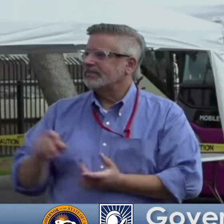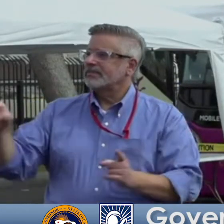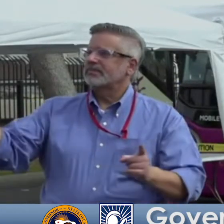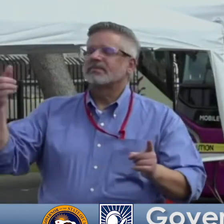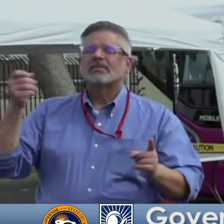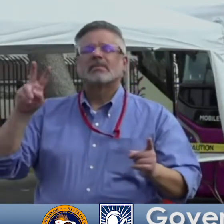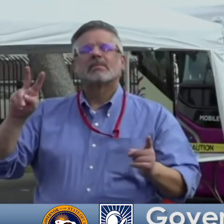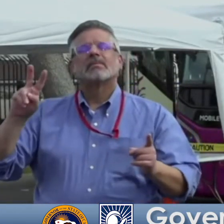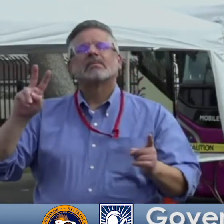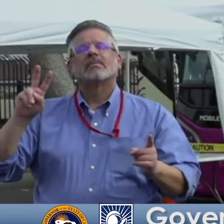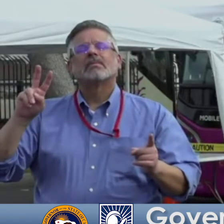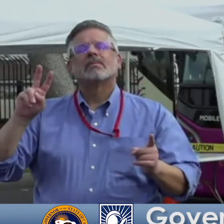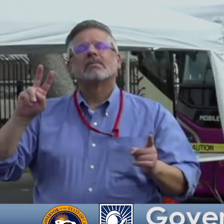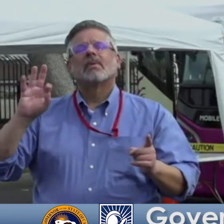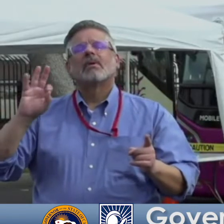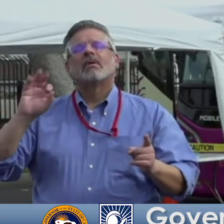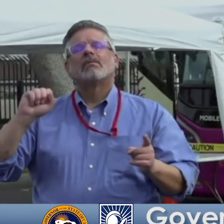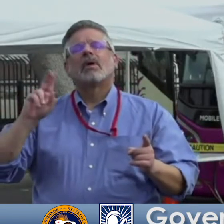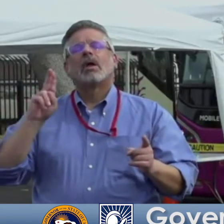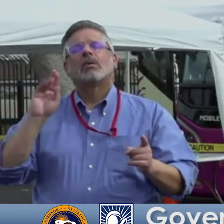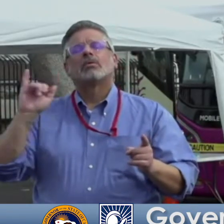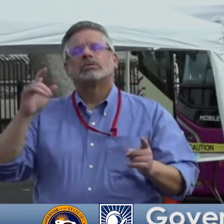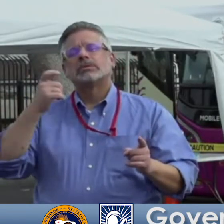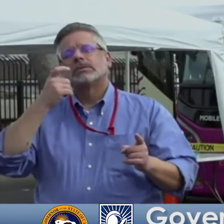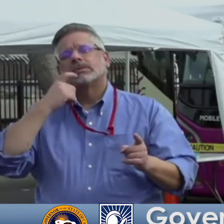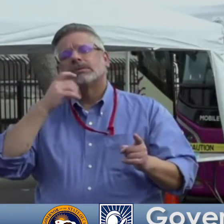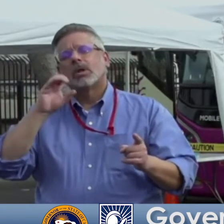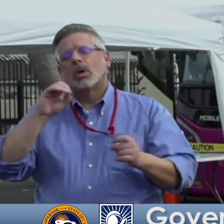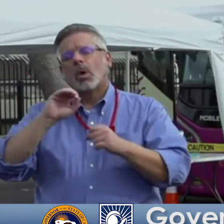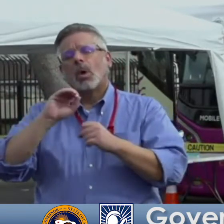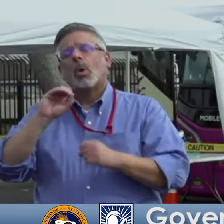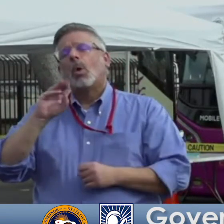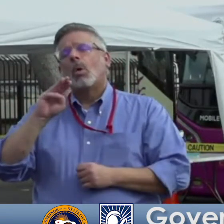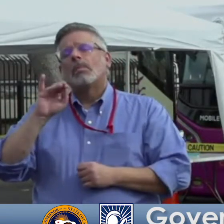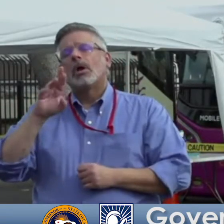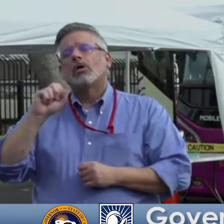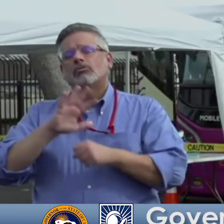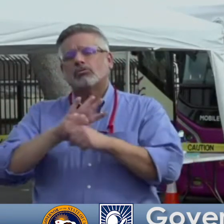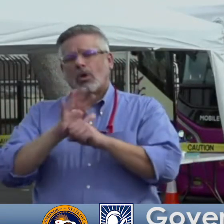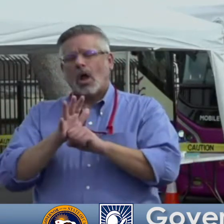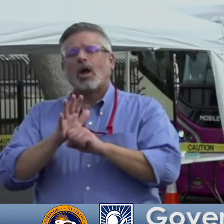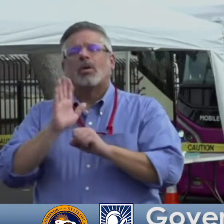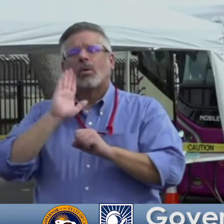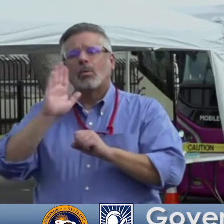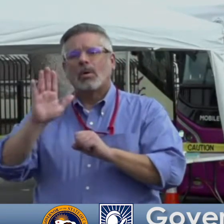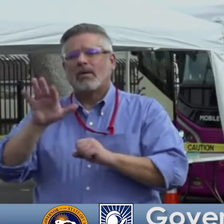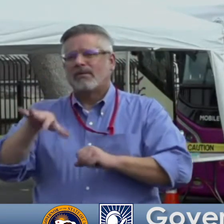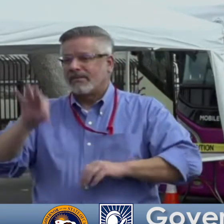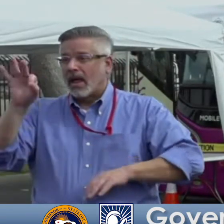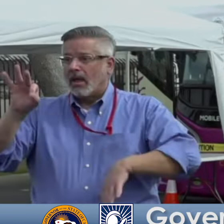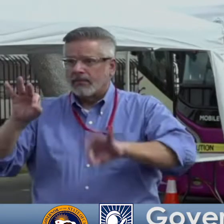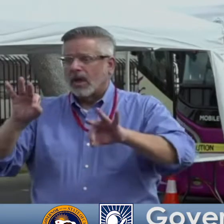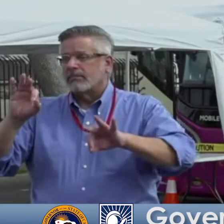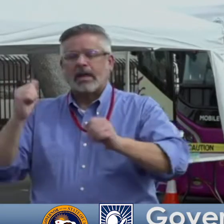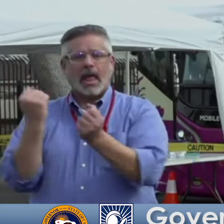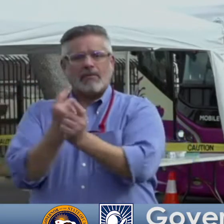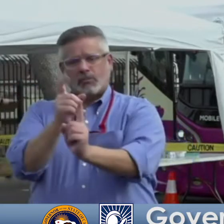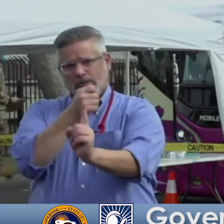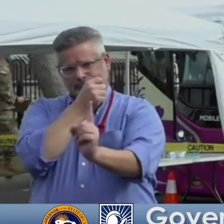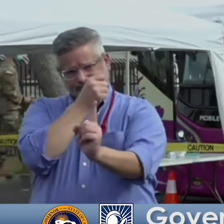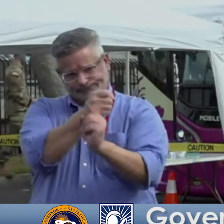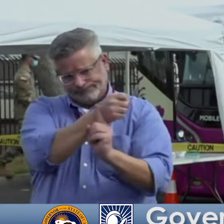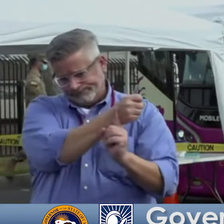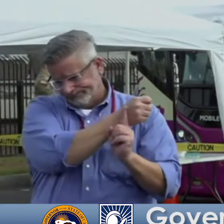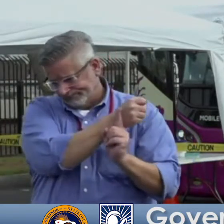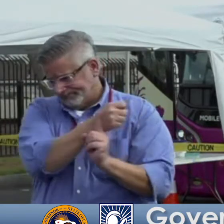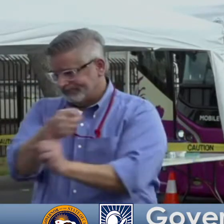Governor Anthony Fauci today said that Omicron's going to finally, quote him, will ultimately find just enough. Yeah, you're looking